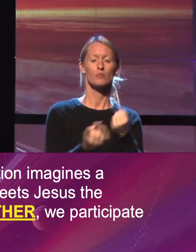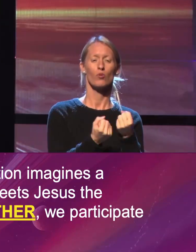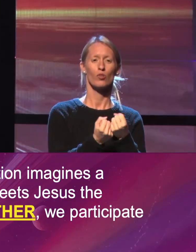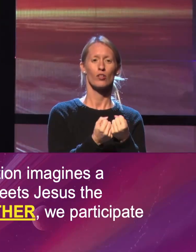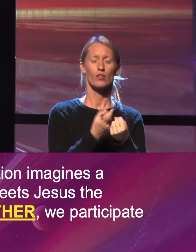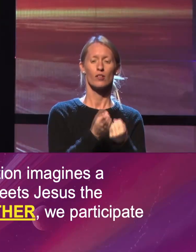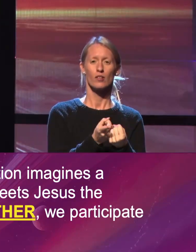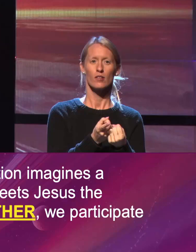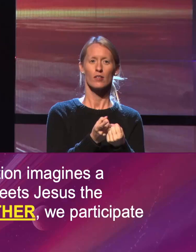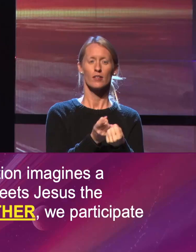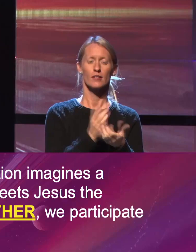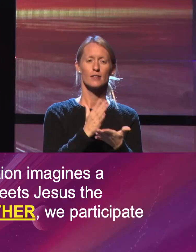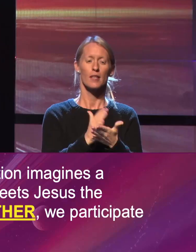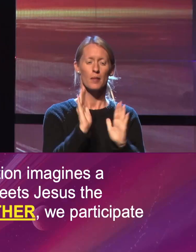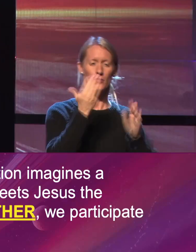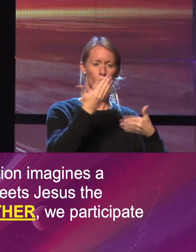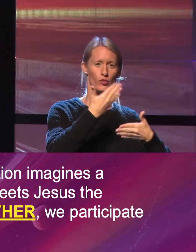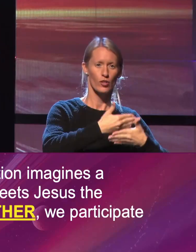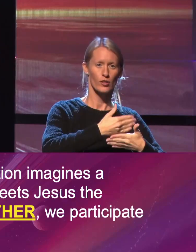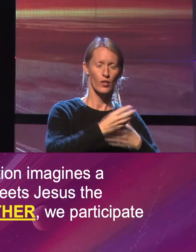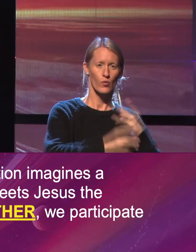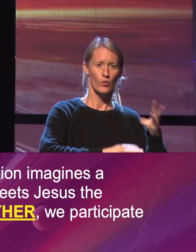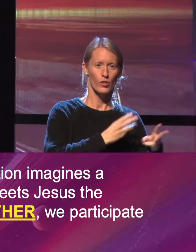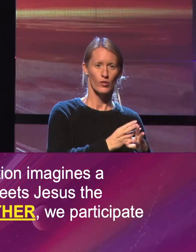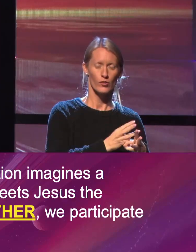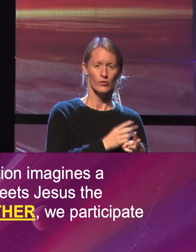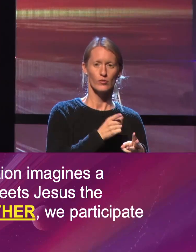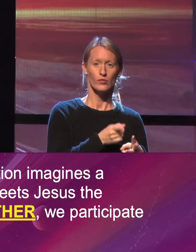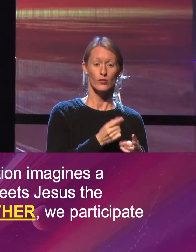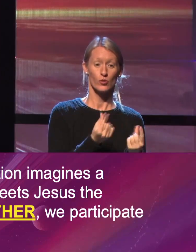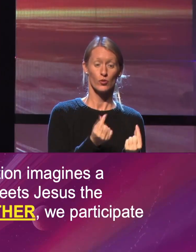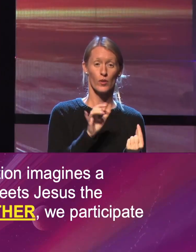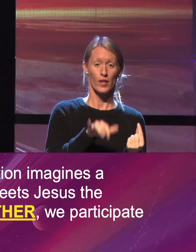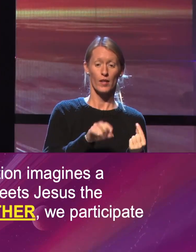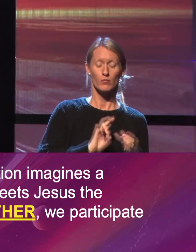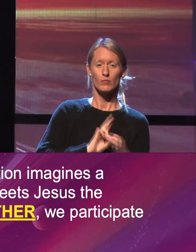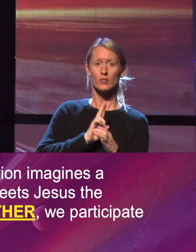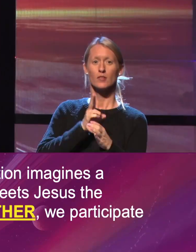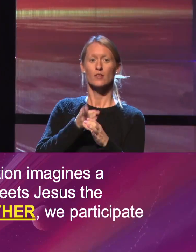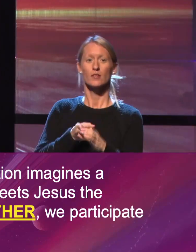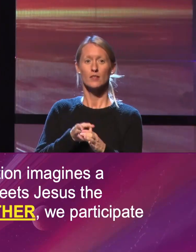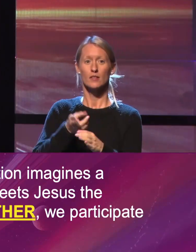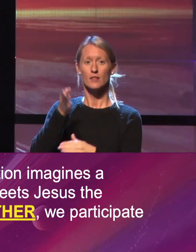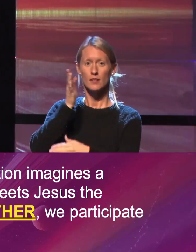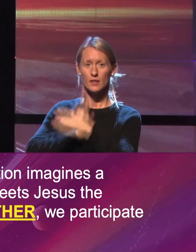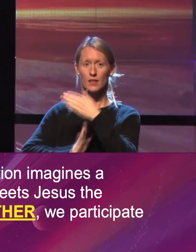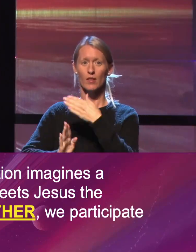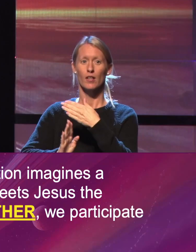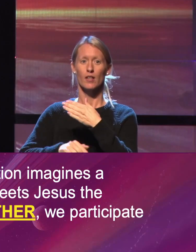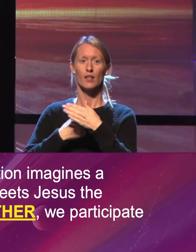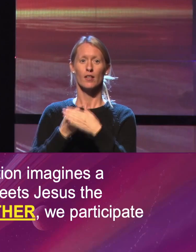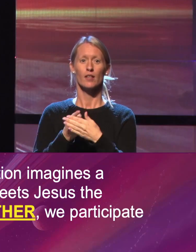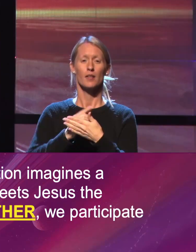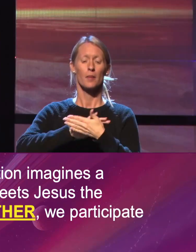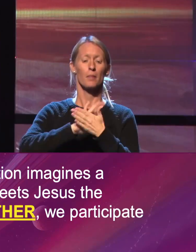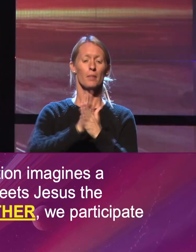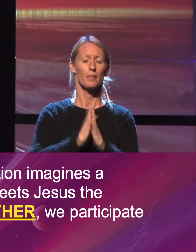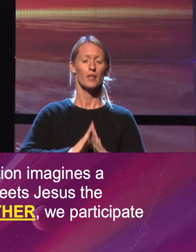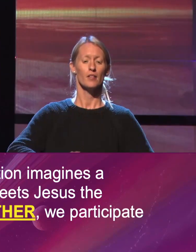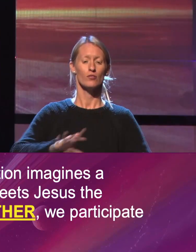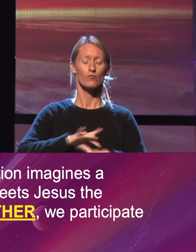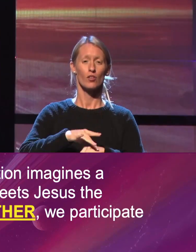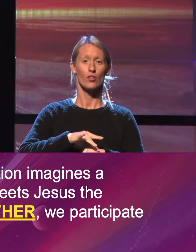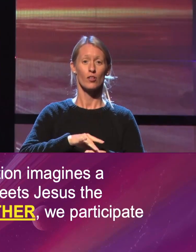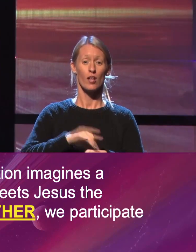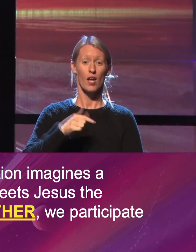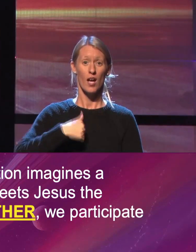And in doing that, we are participating with the divine to bring peace on earth. That feels like what it's all about. And we can have lots of